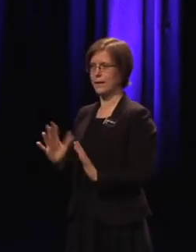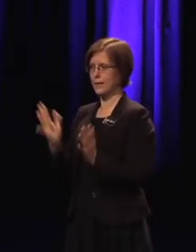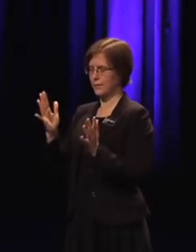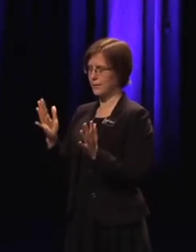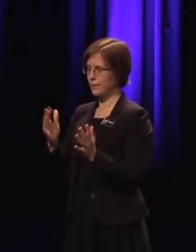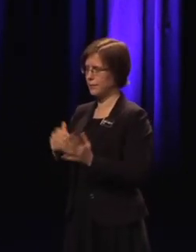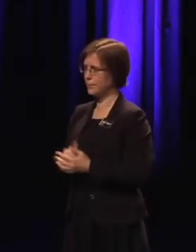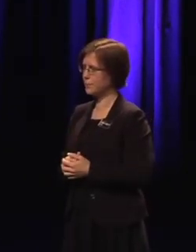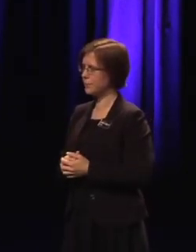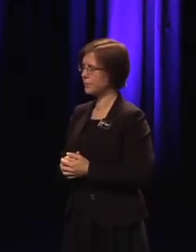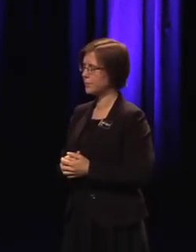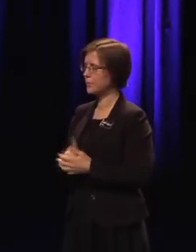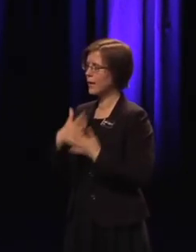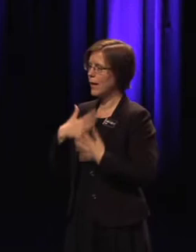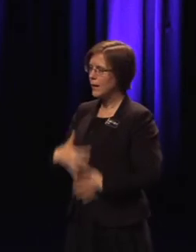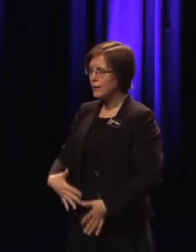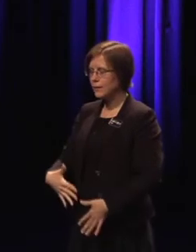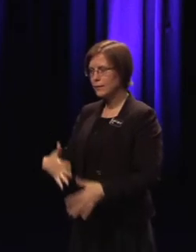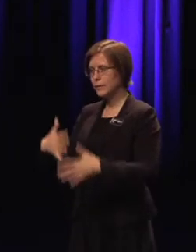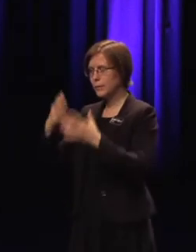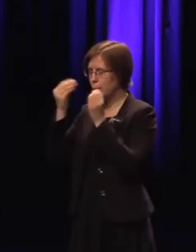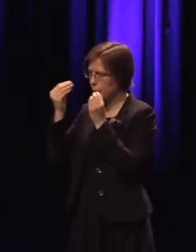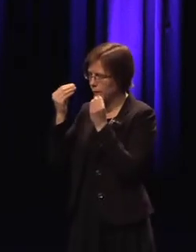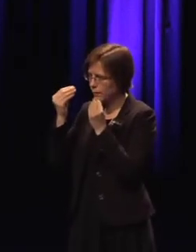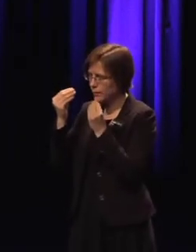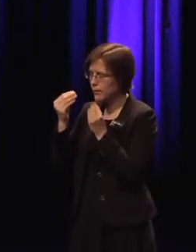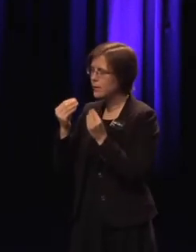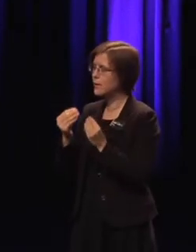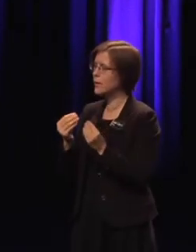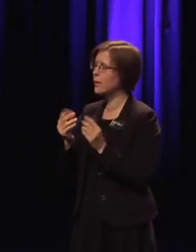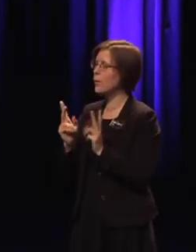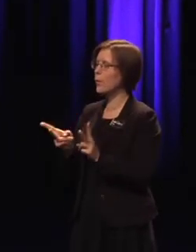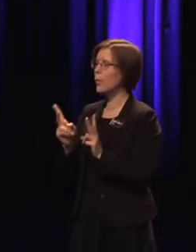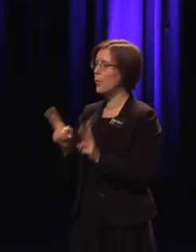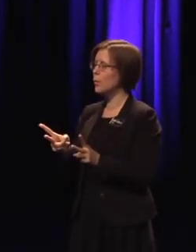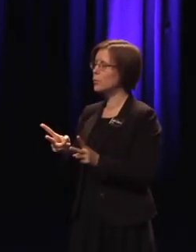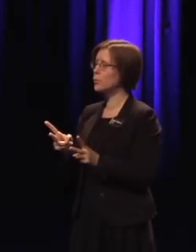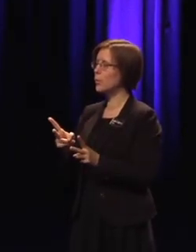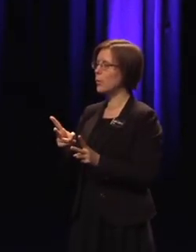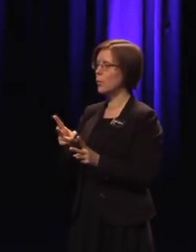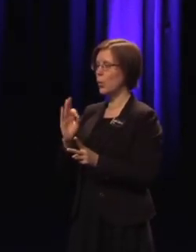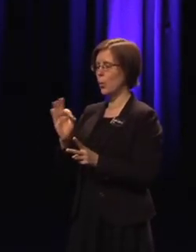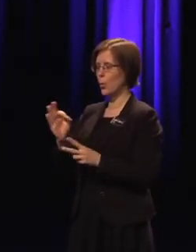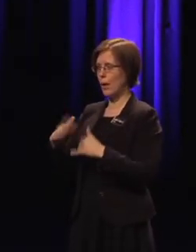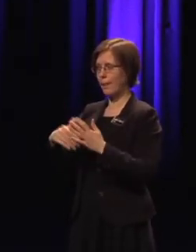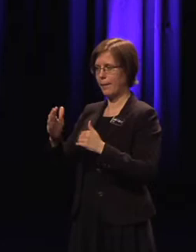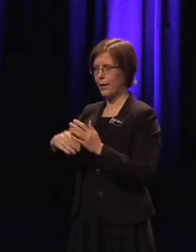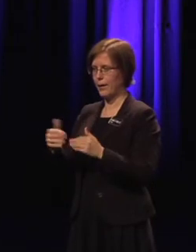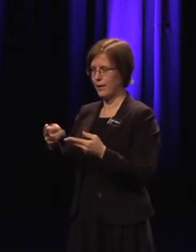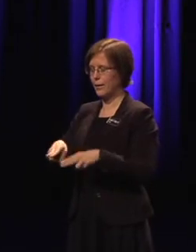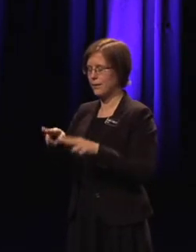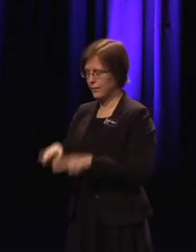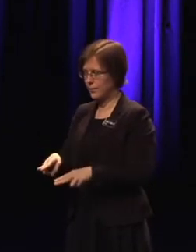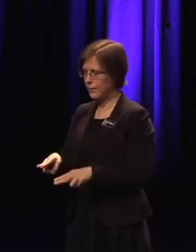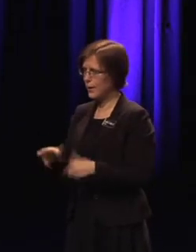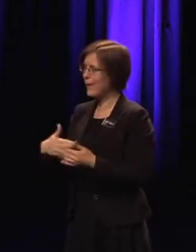Healthcare, education, housing, and the fair administration of justice are not commodities